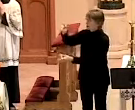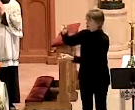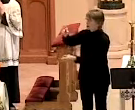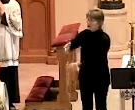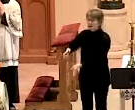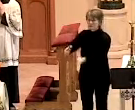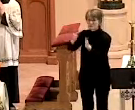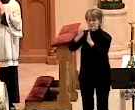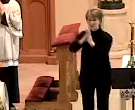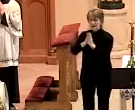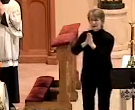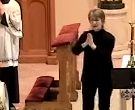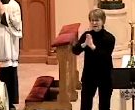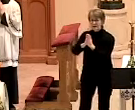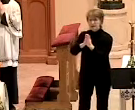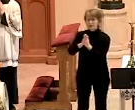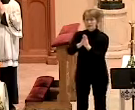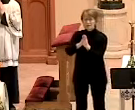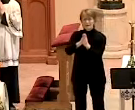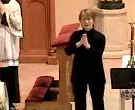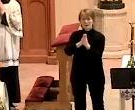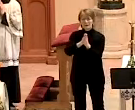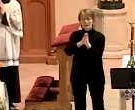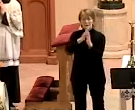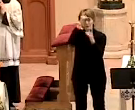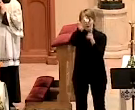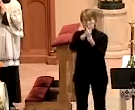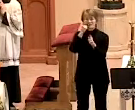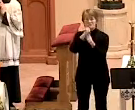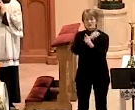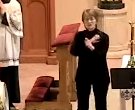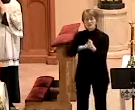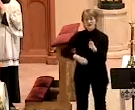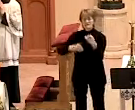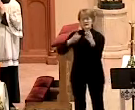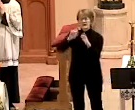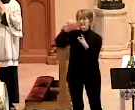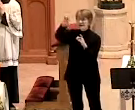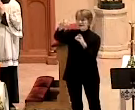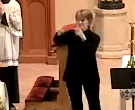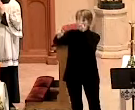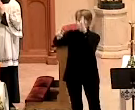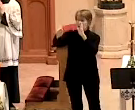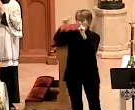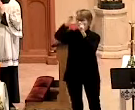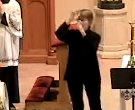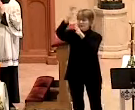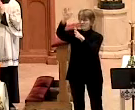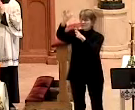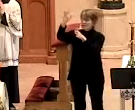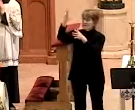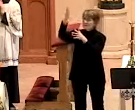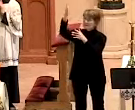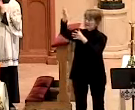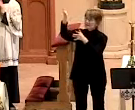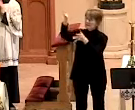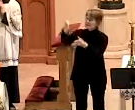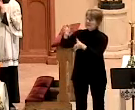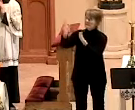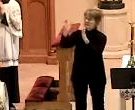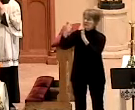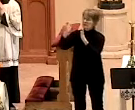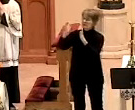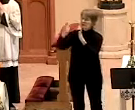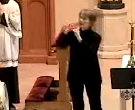us pray. Dear brothers and sisters in Christ, let us humbly ask God our Father that he may be pleased